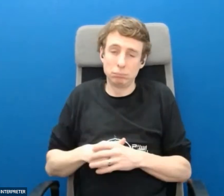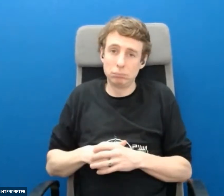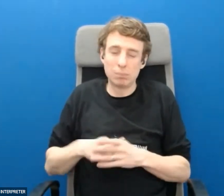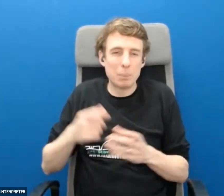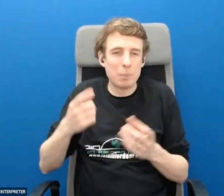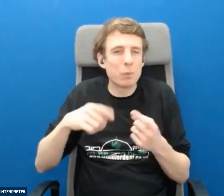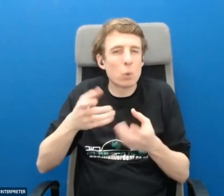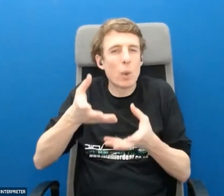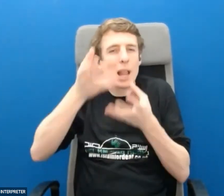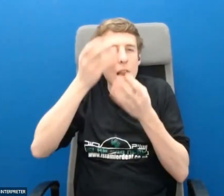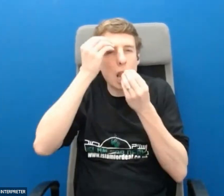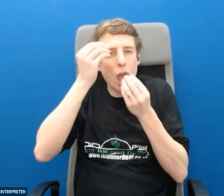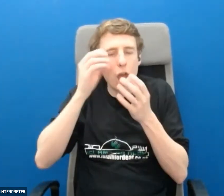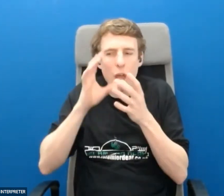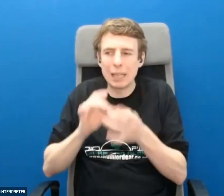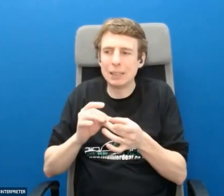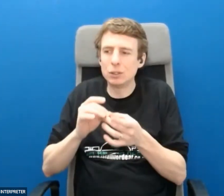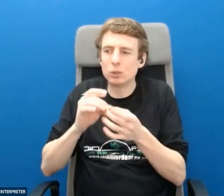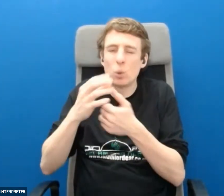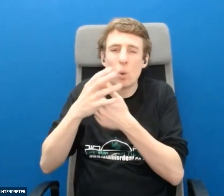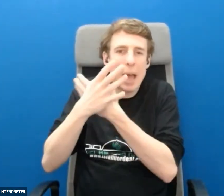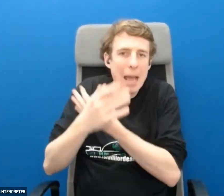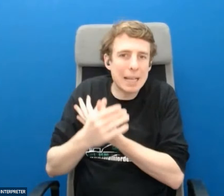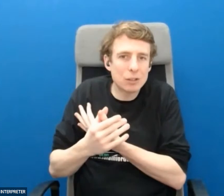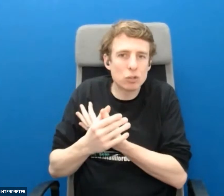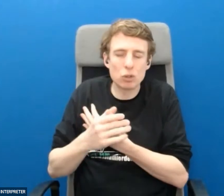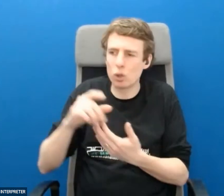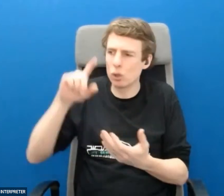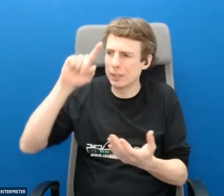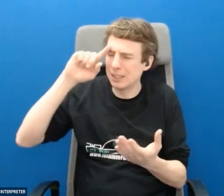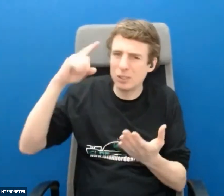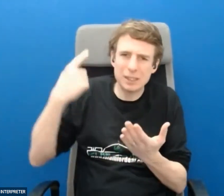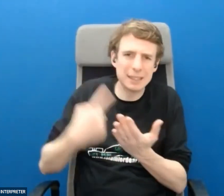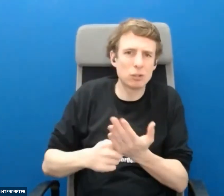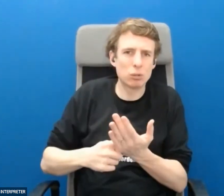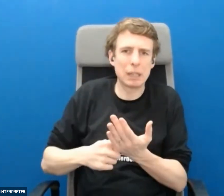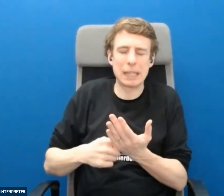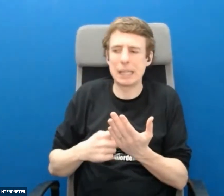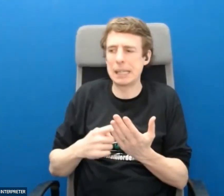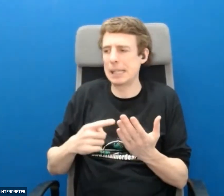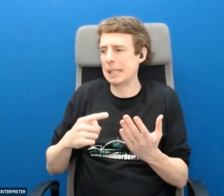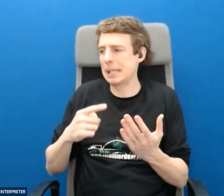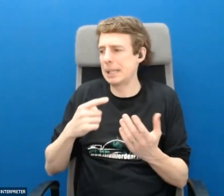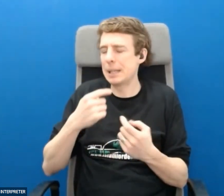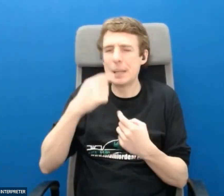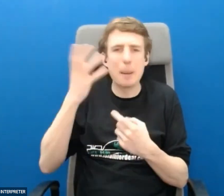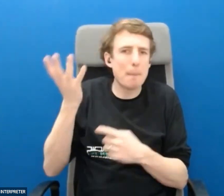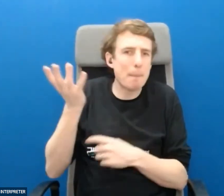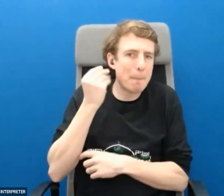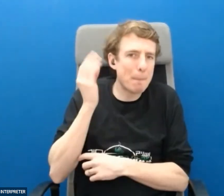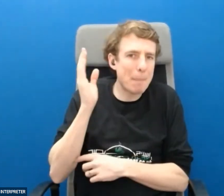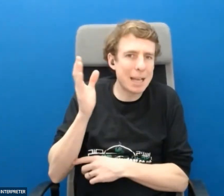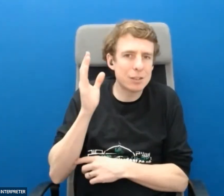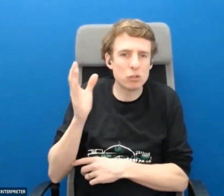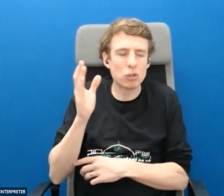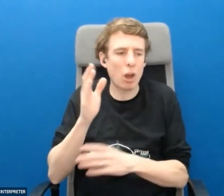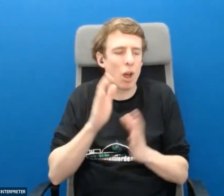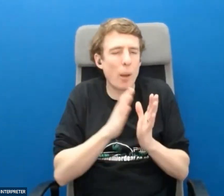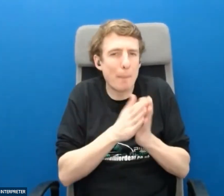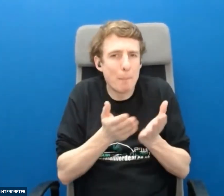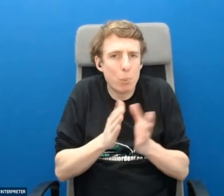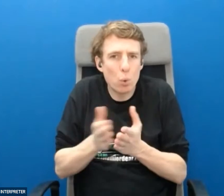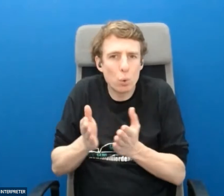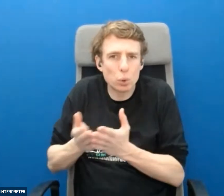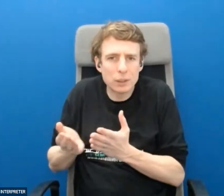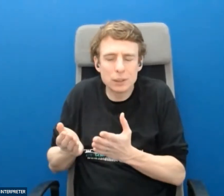angels, as we learn more about the messengers, as we learn more about the books and the other pillars